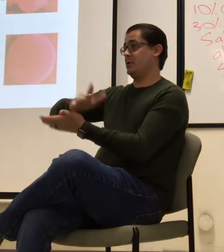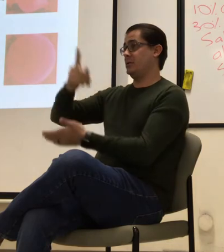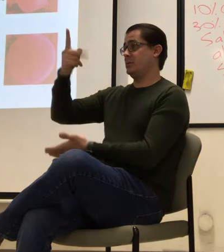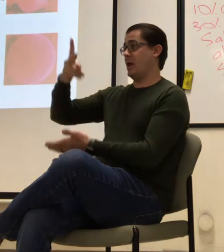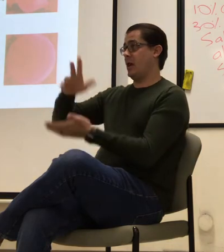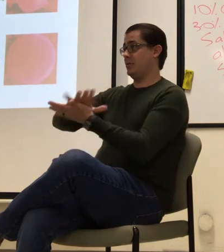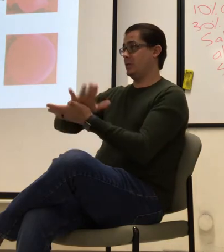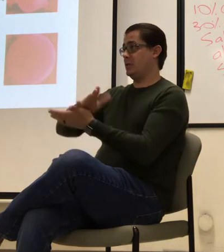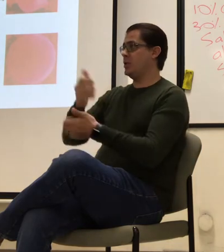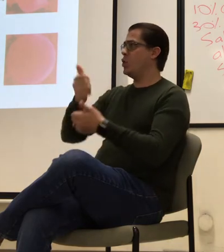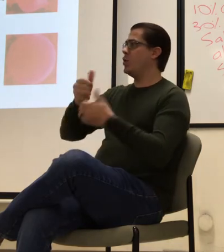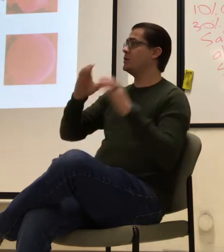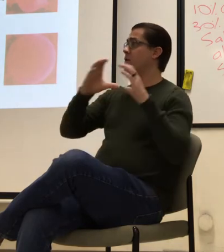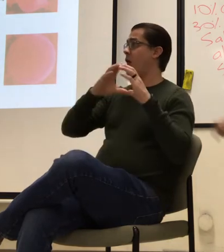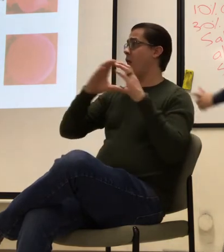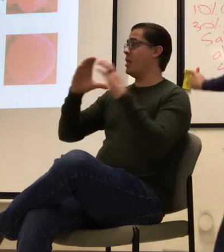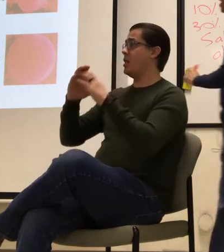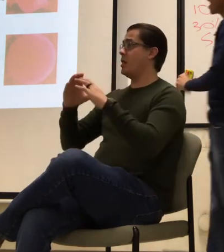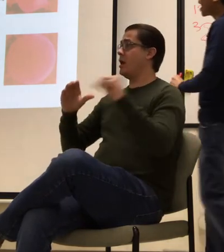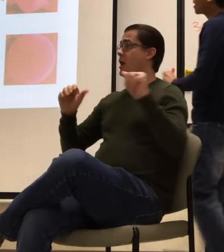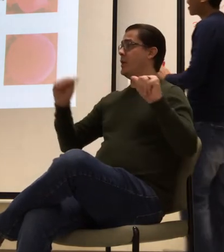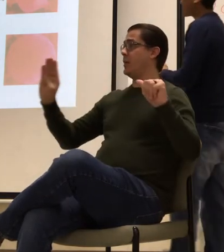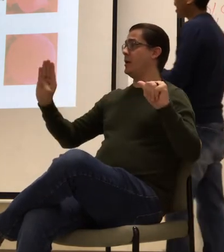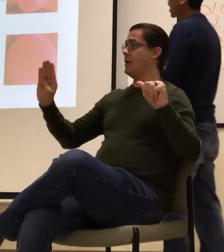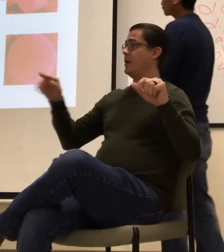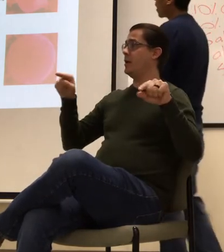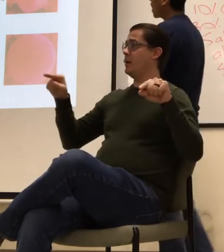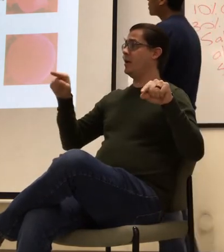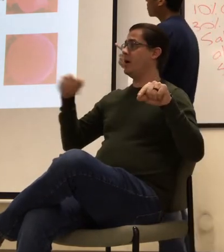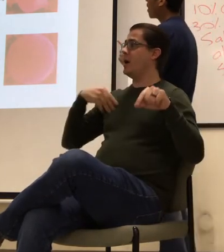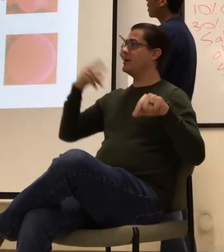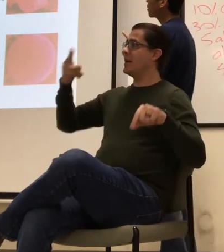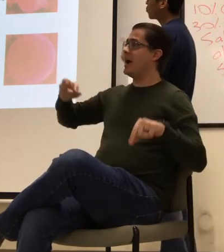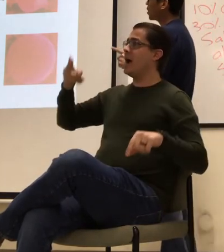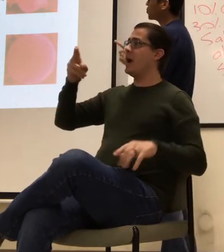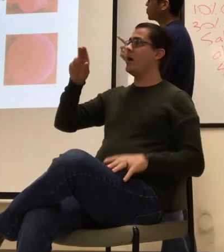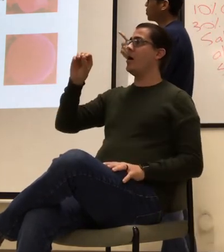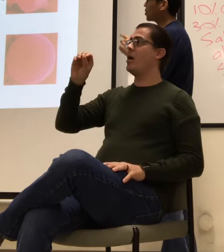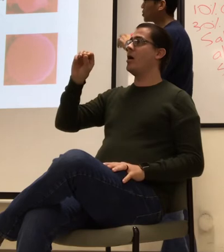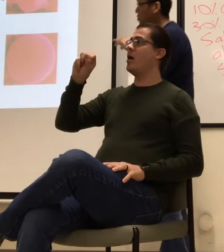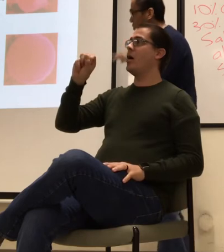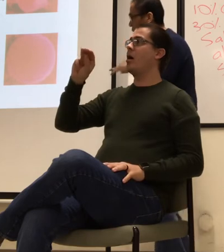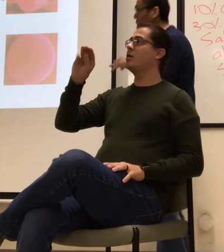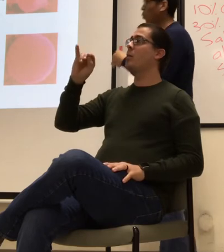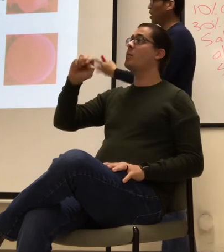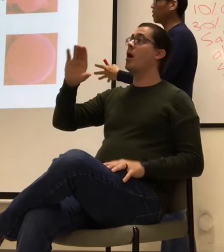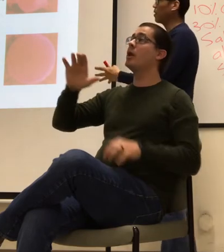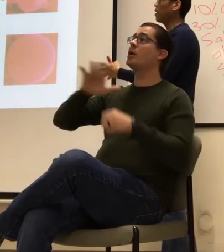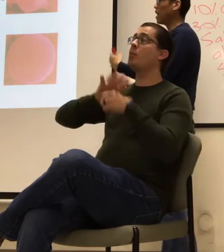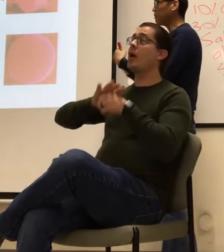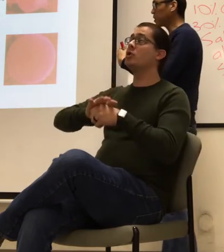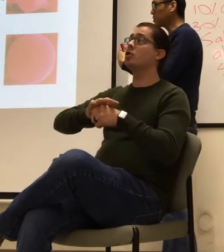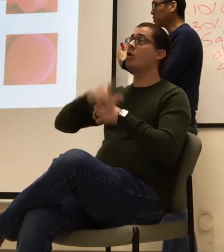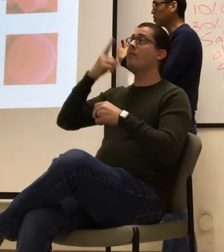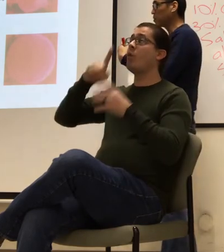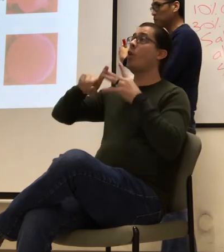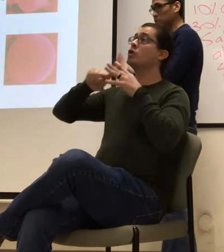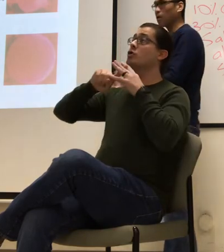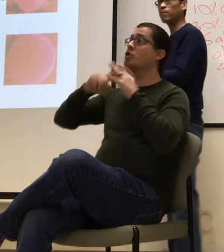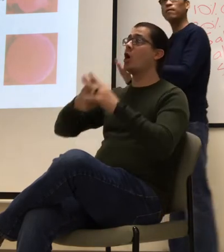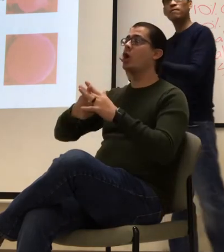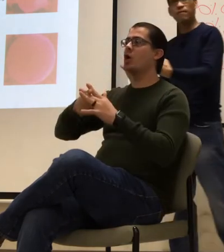Which cell, A or B, had a higher osmotic pressure to start with? You have to